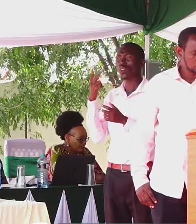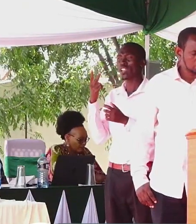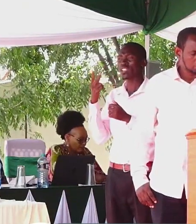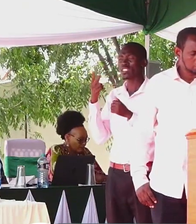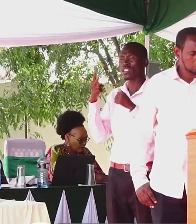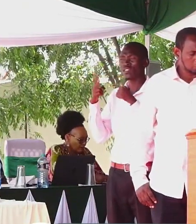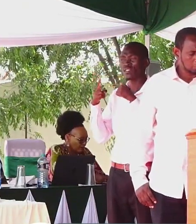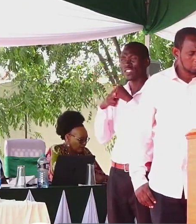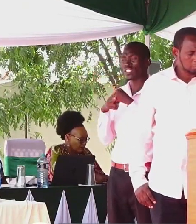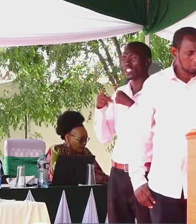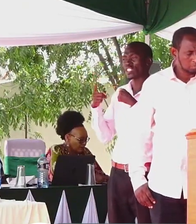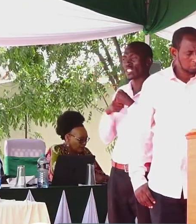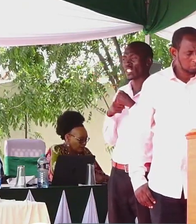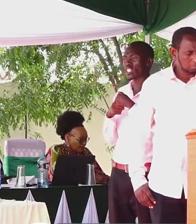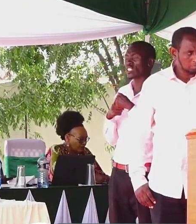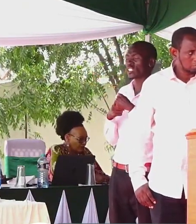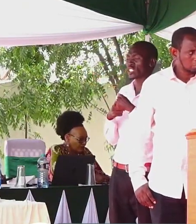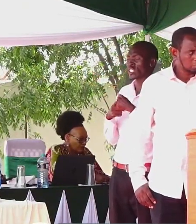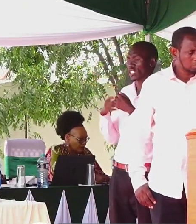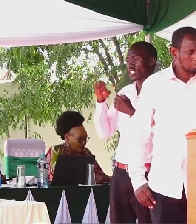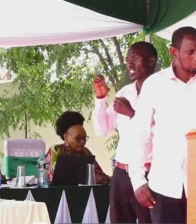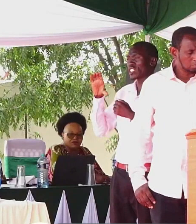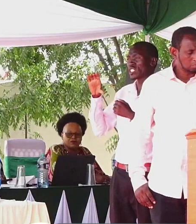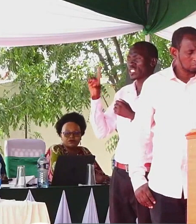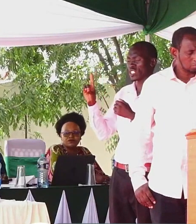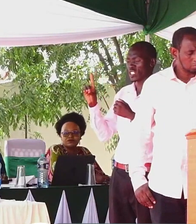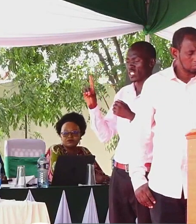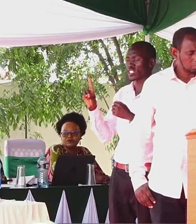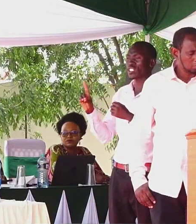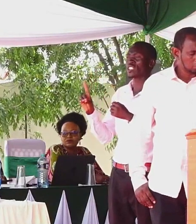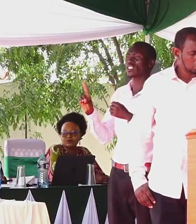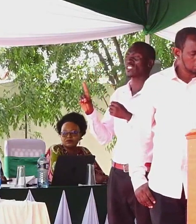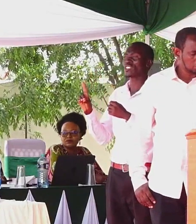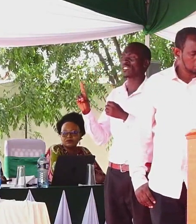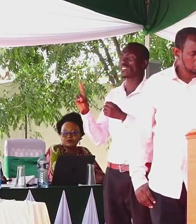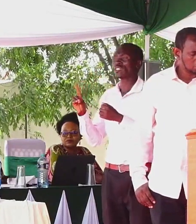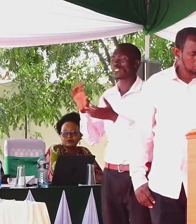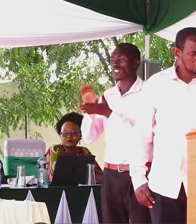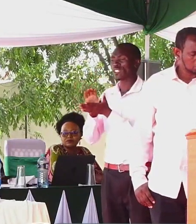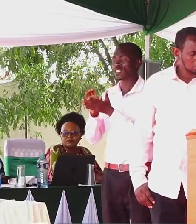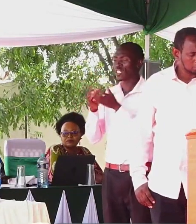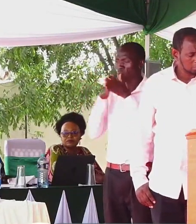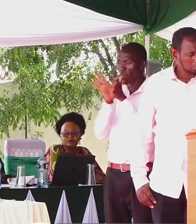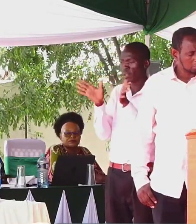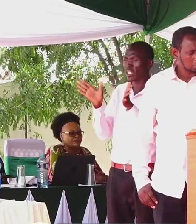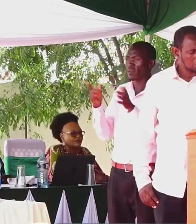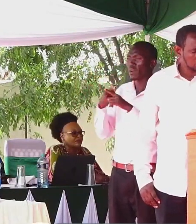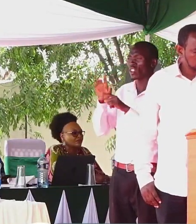276 ECD centers that are public. Then we also have